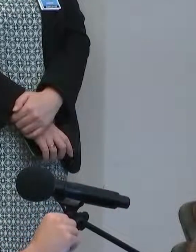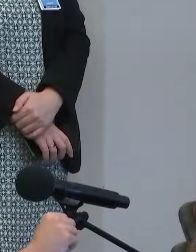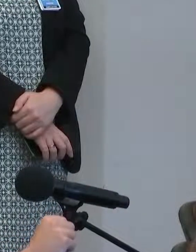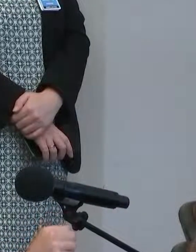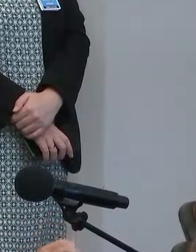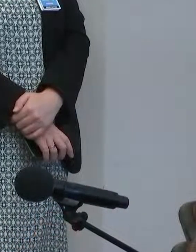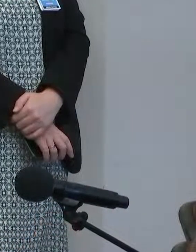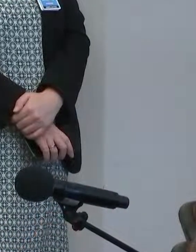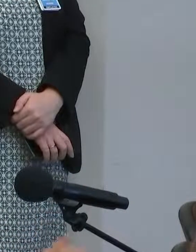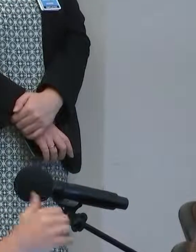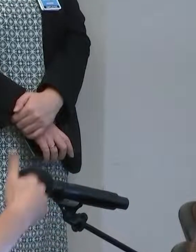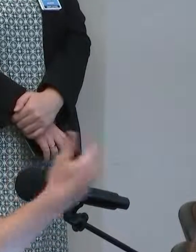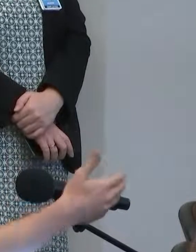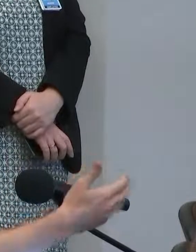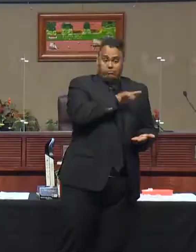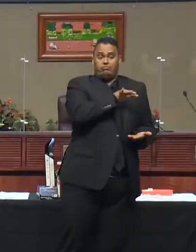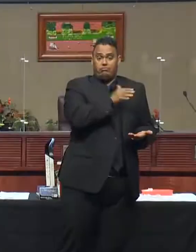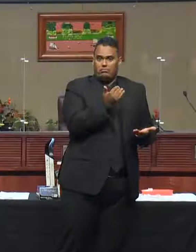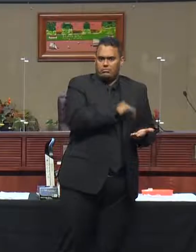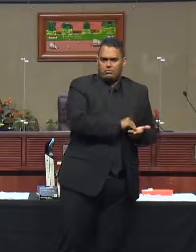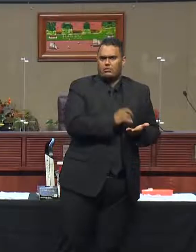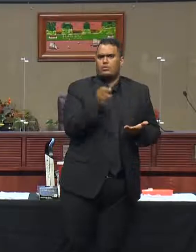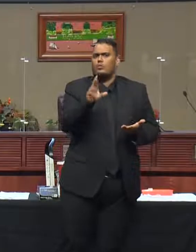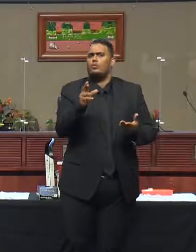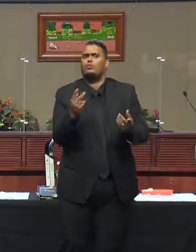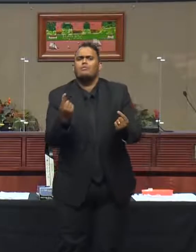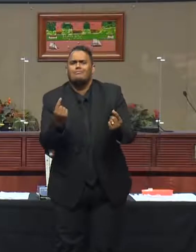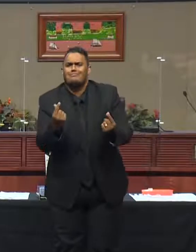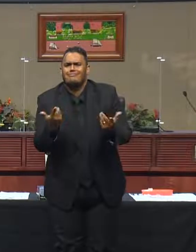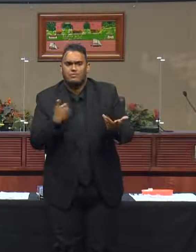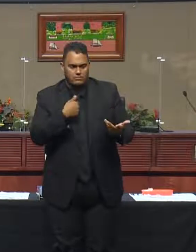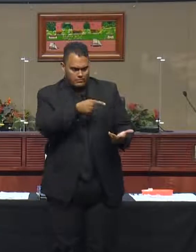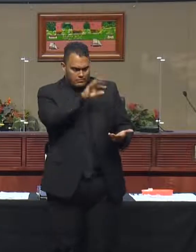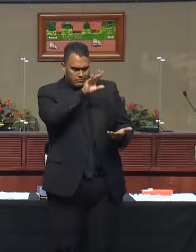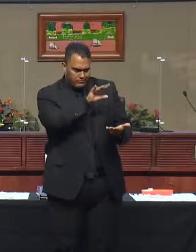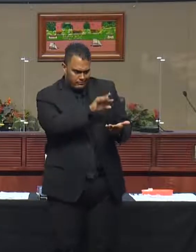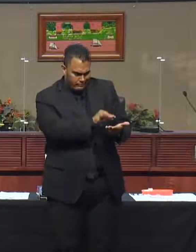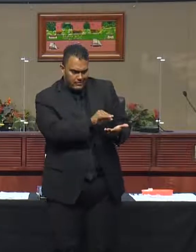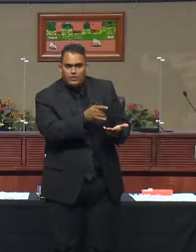budget shortfalls or anything like that? What's the outlook on the reserves and the tax collection?